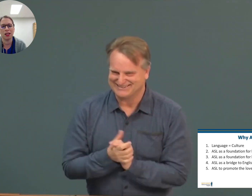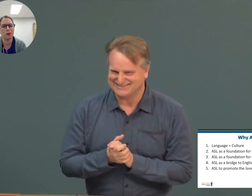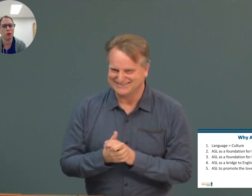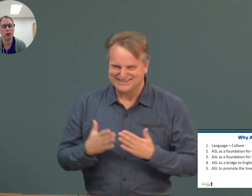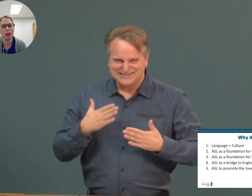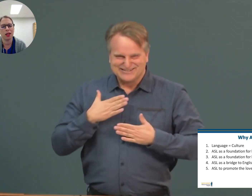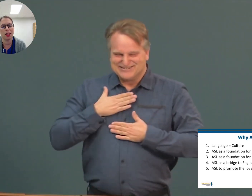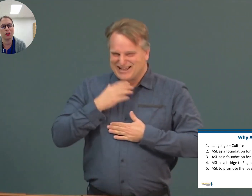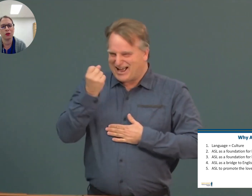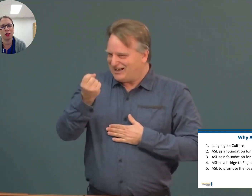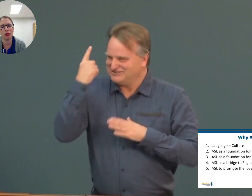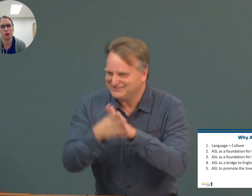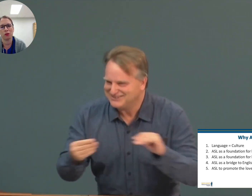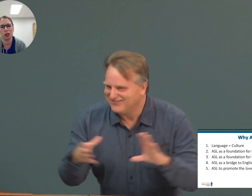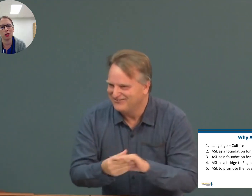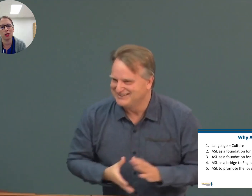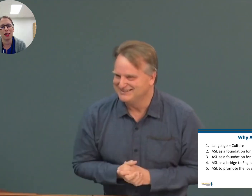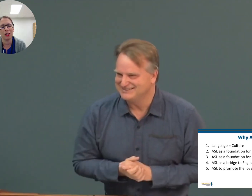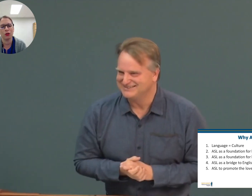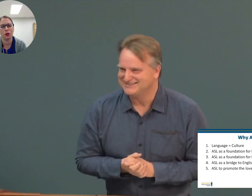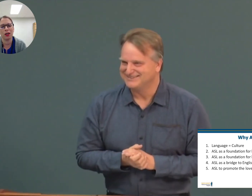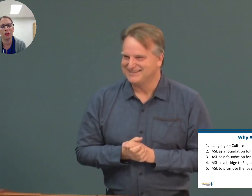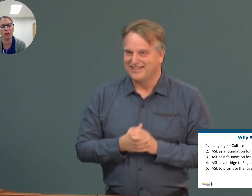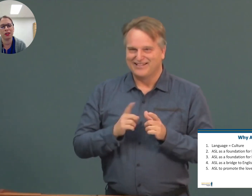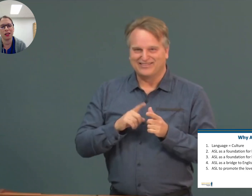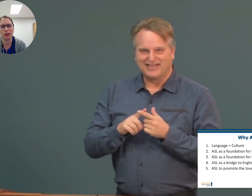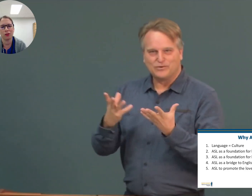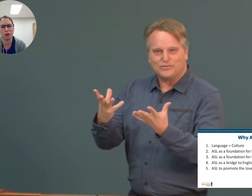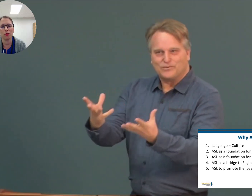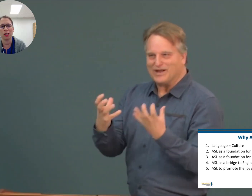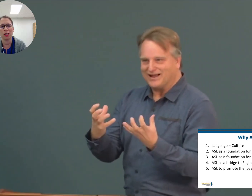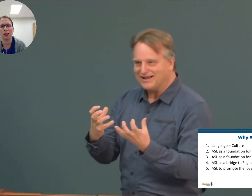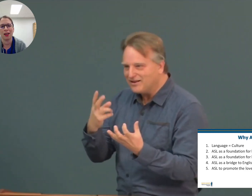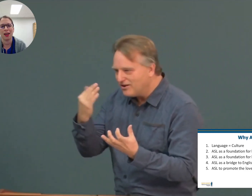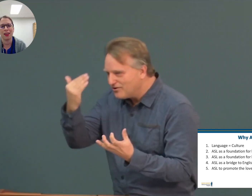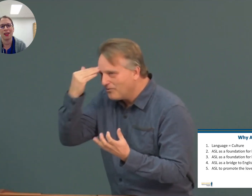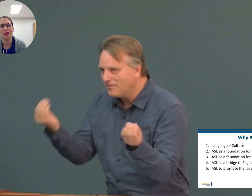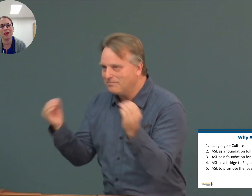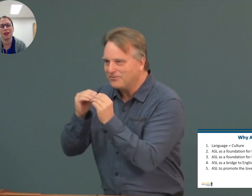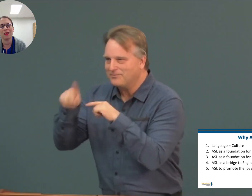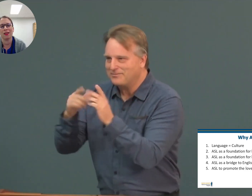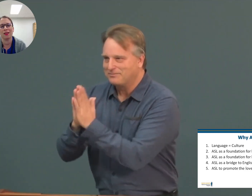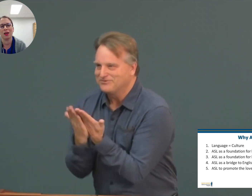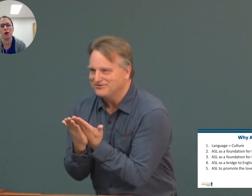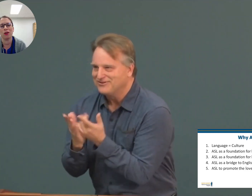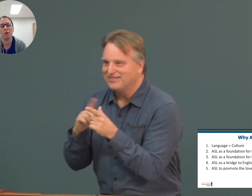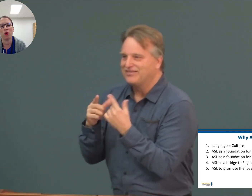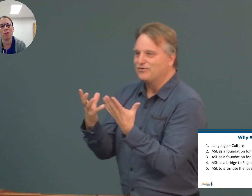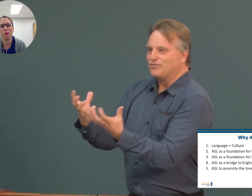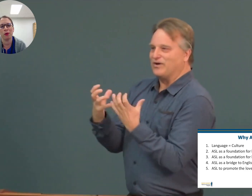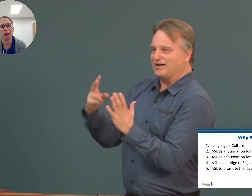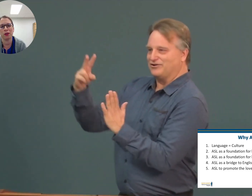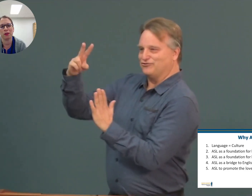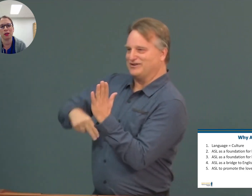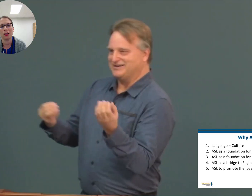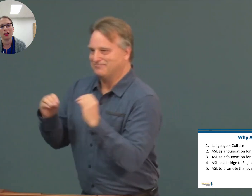It's important that they enjoy the story, enjoy understanding the story, and then they'll want to know more about books and